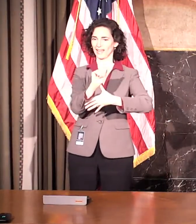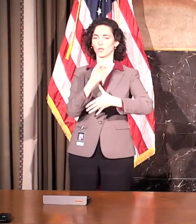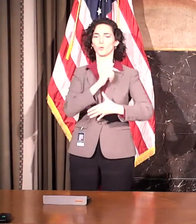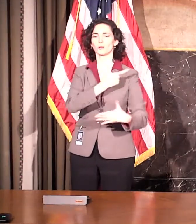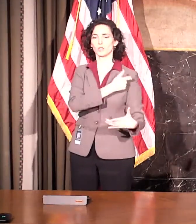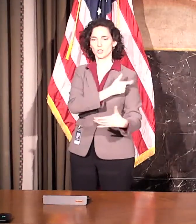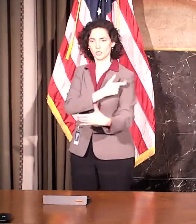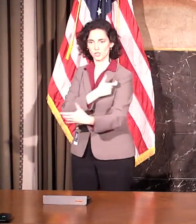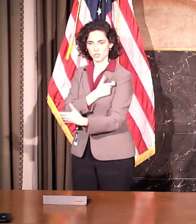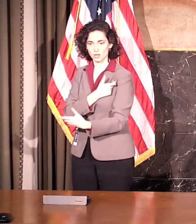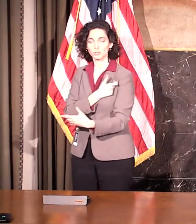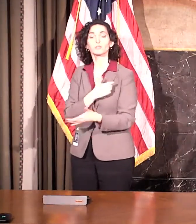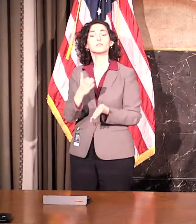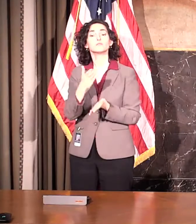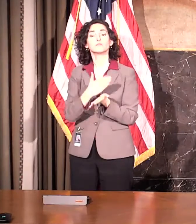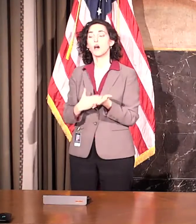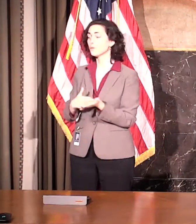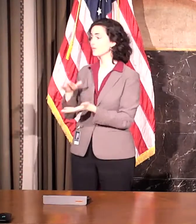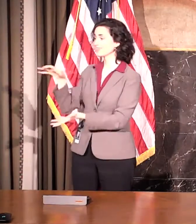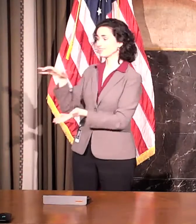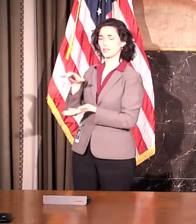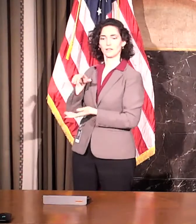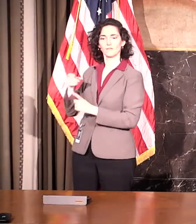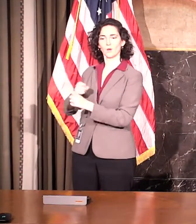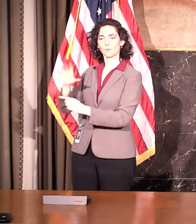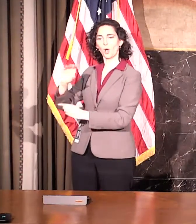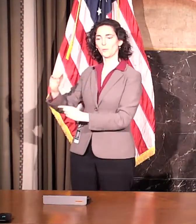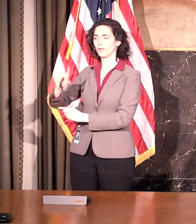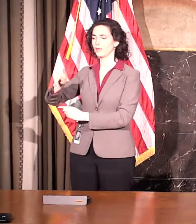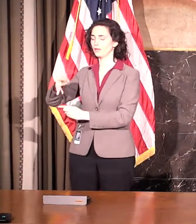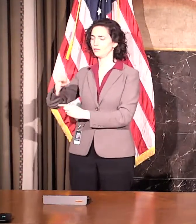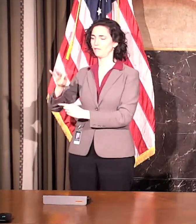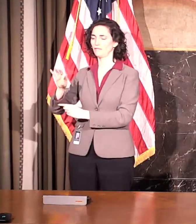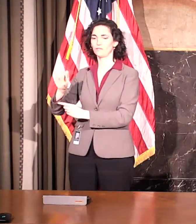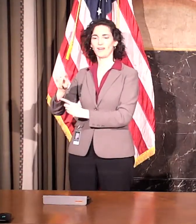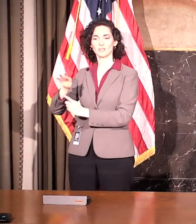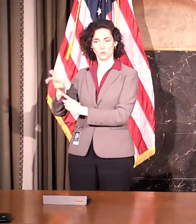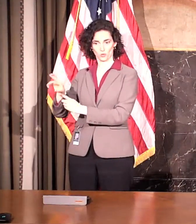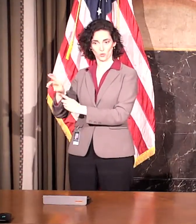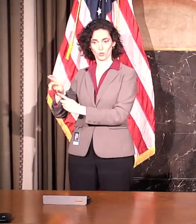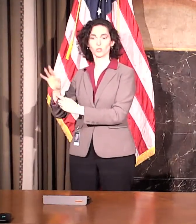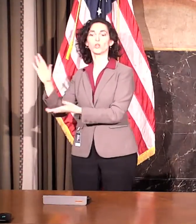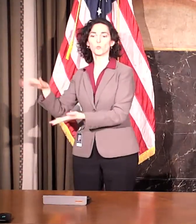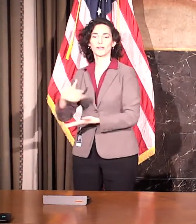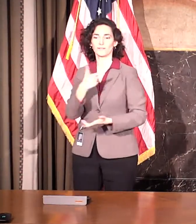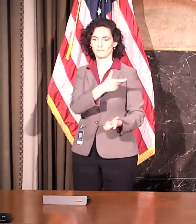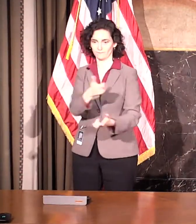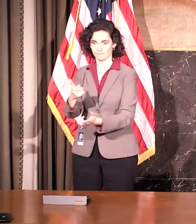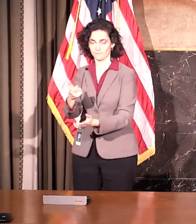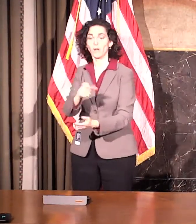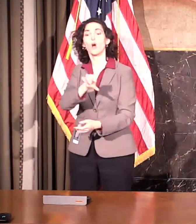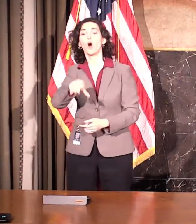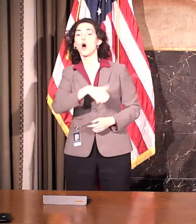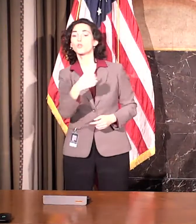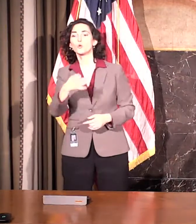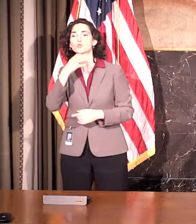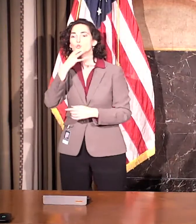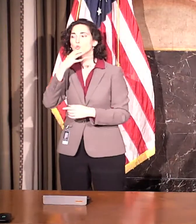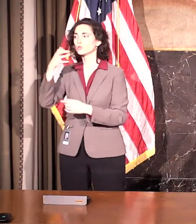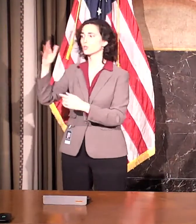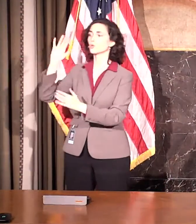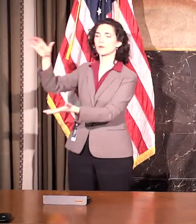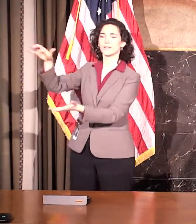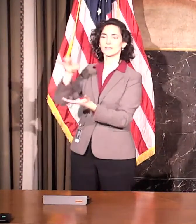some with Pfizer vaccine that is actually starting to arrive this week, others with Moderna, and